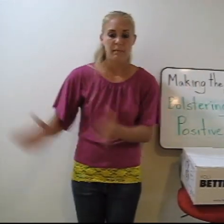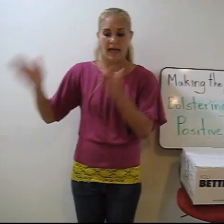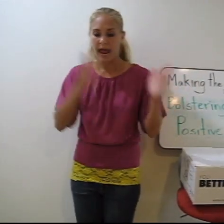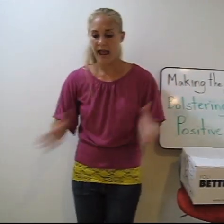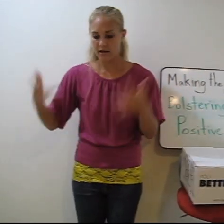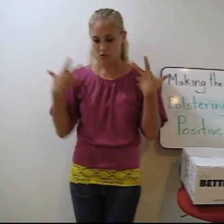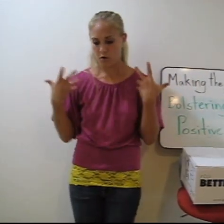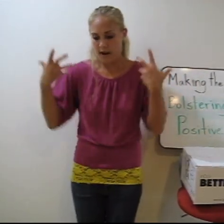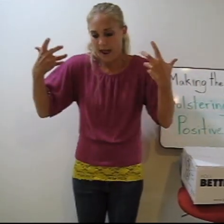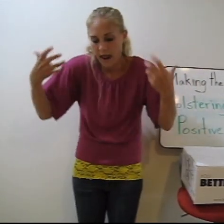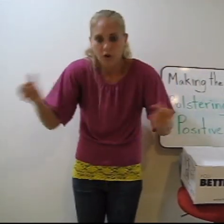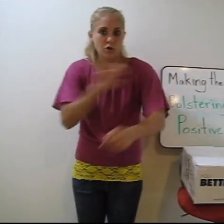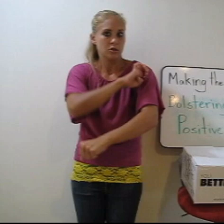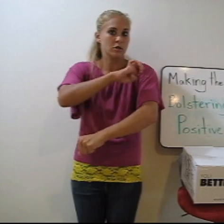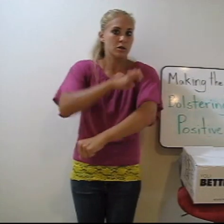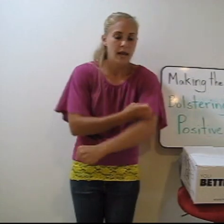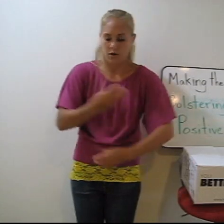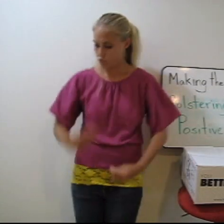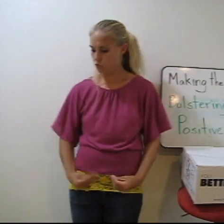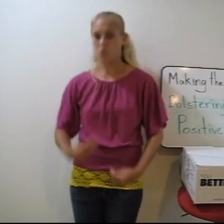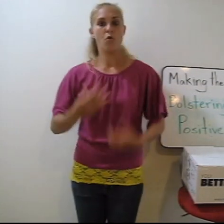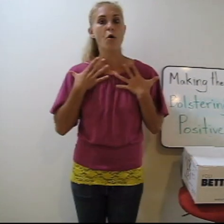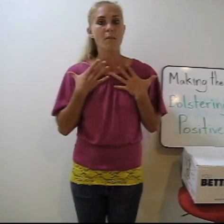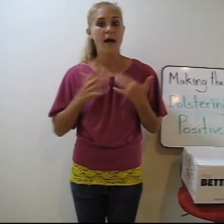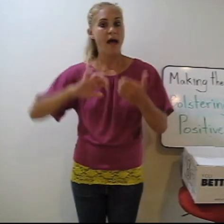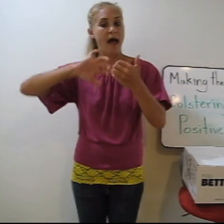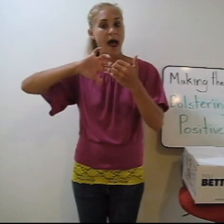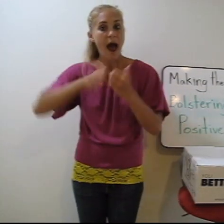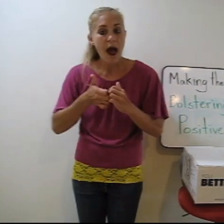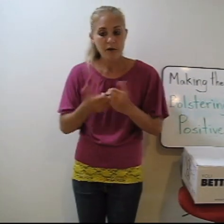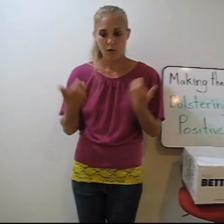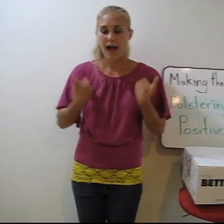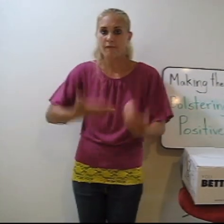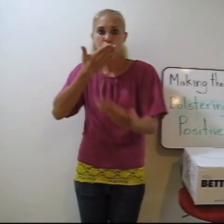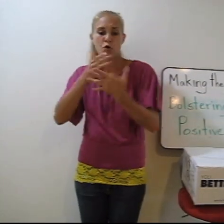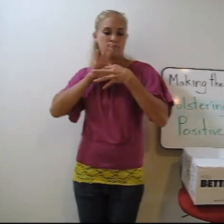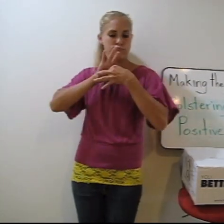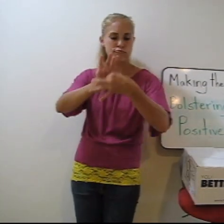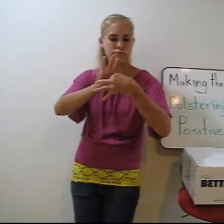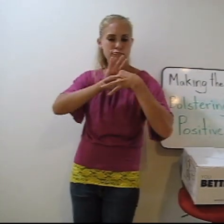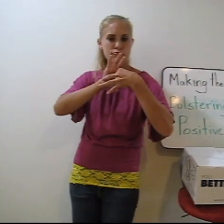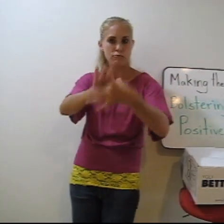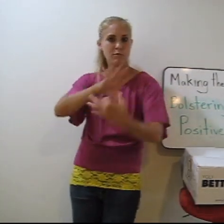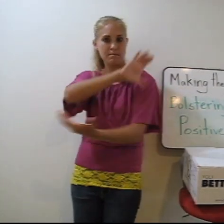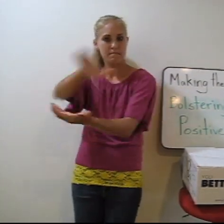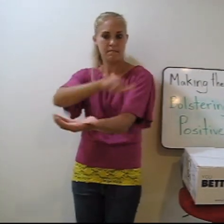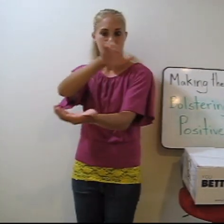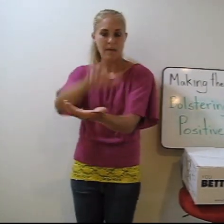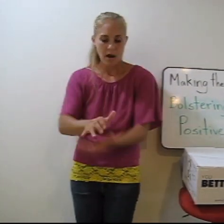energy and vitality, ways to foster deeper intimacy and passion in your marriage or personal relationships,